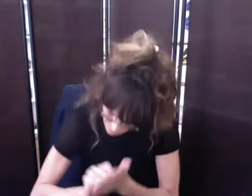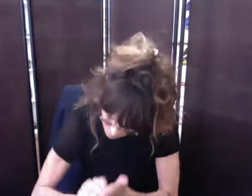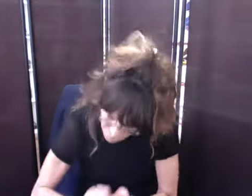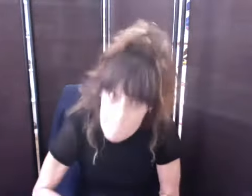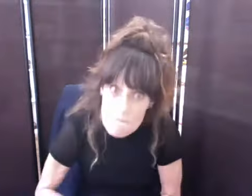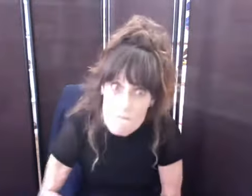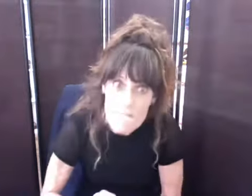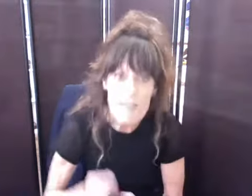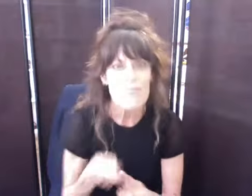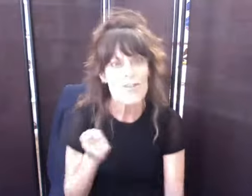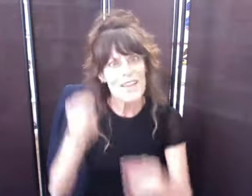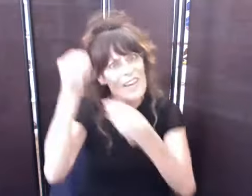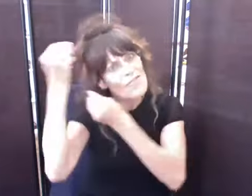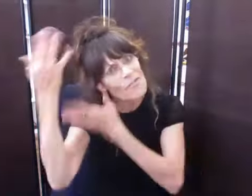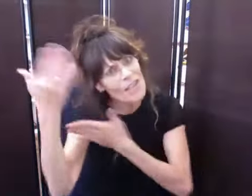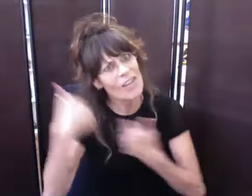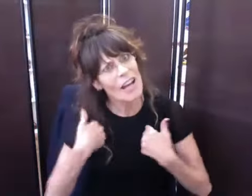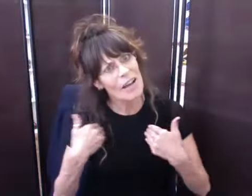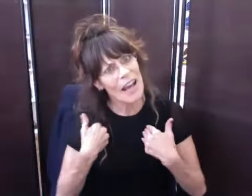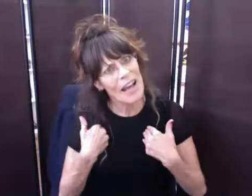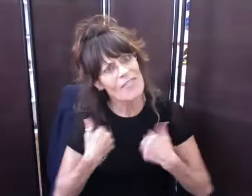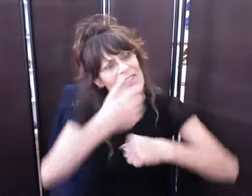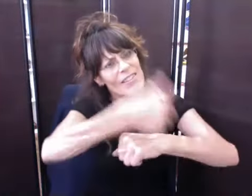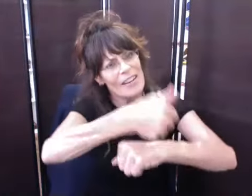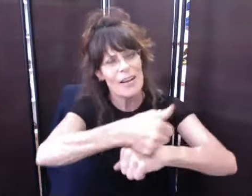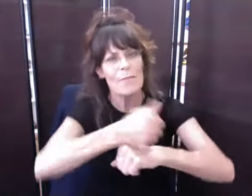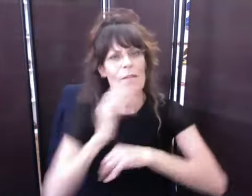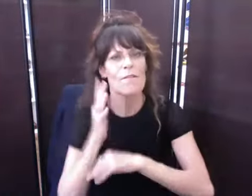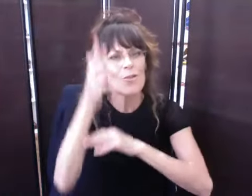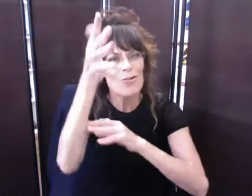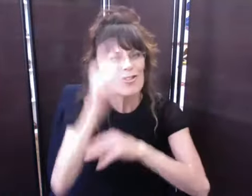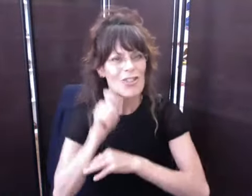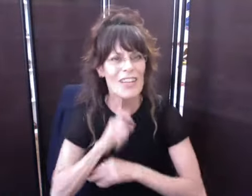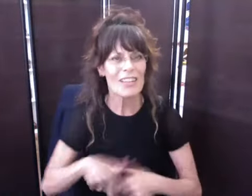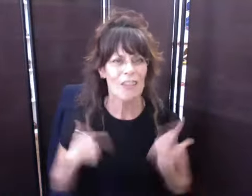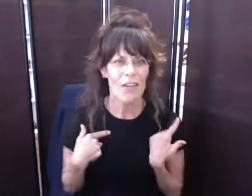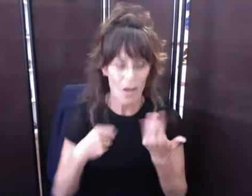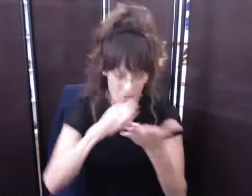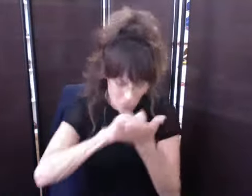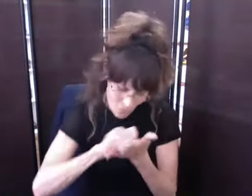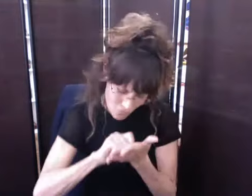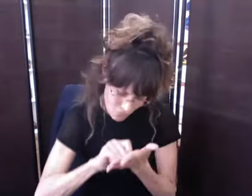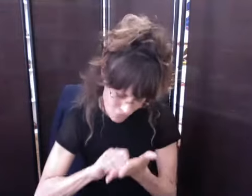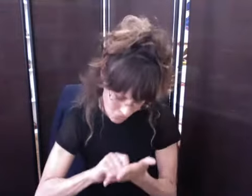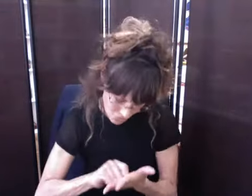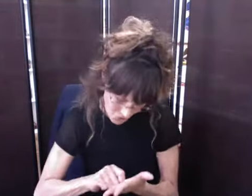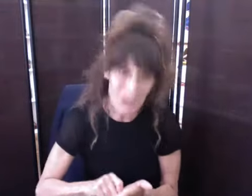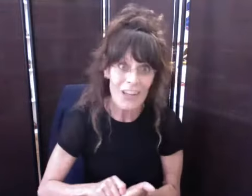I was to shape a sane and sound ideal for my future sex life. And I was to write that down. And then there's these prayers on page 70